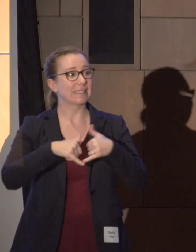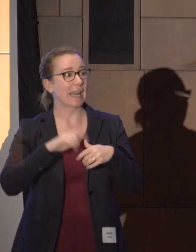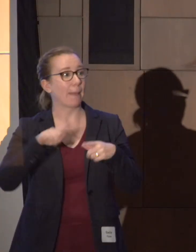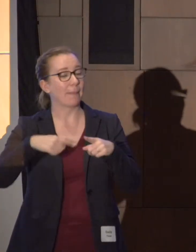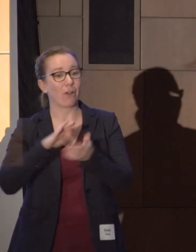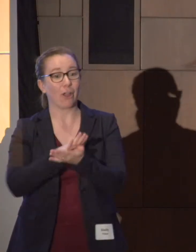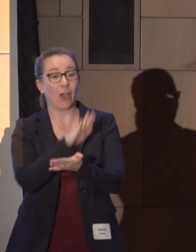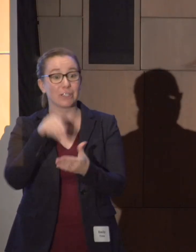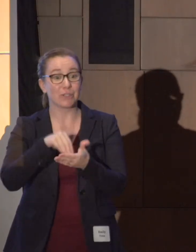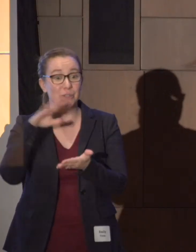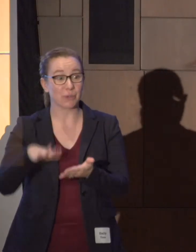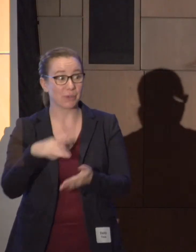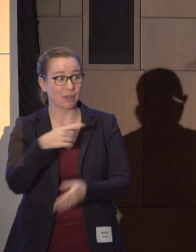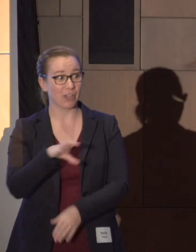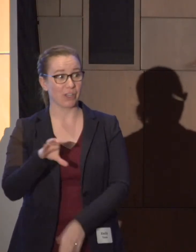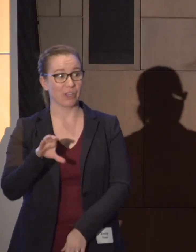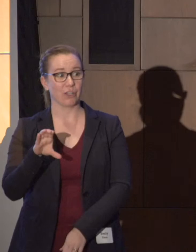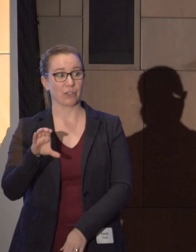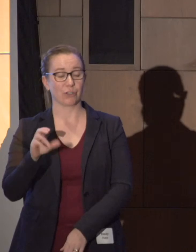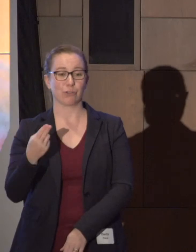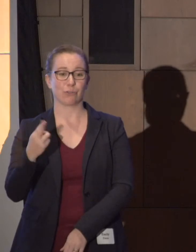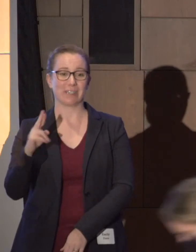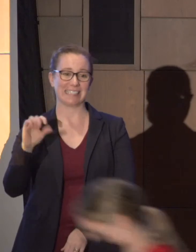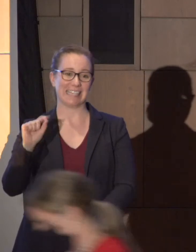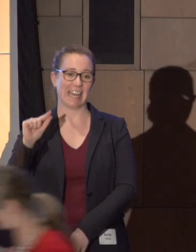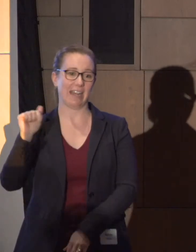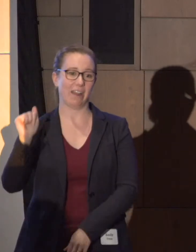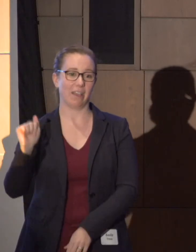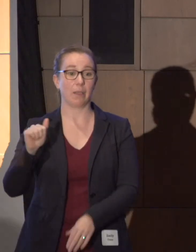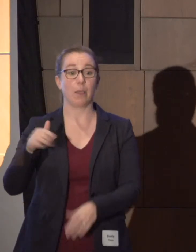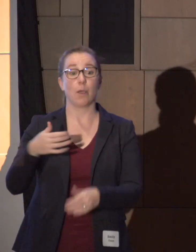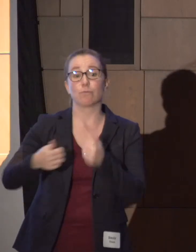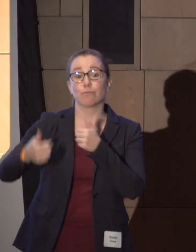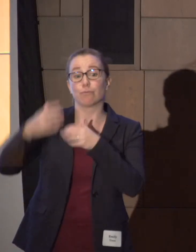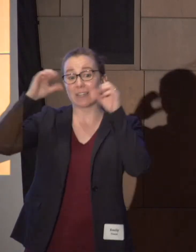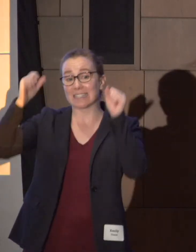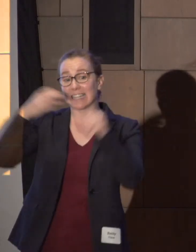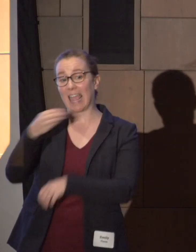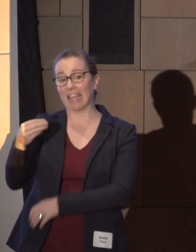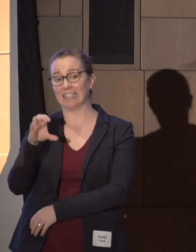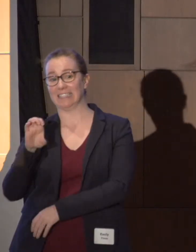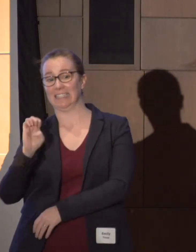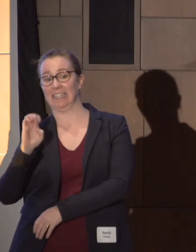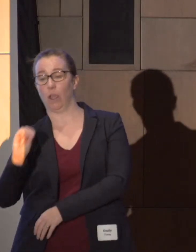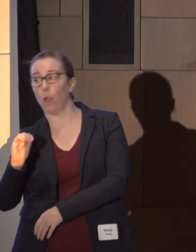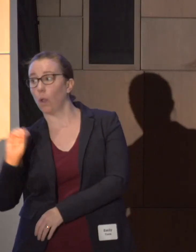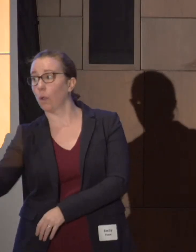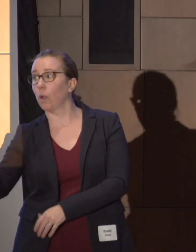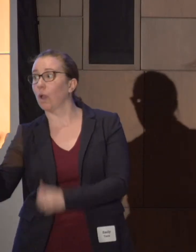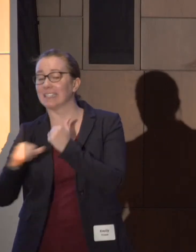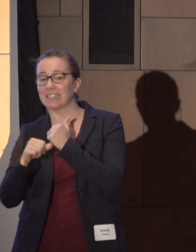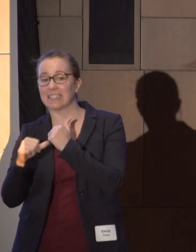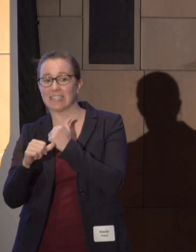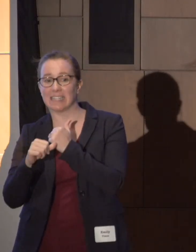to the stage Christiana Thornton, President and CEO of New Hampshire Higher Education Assistance Foundation,